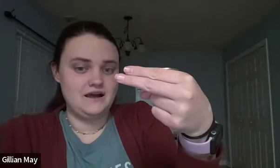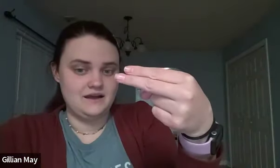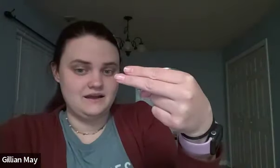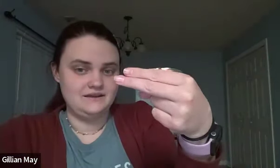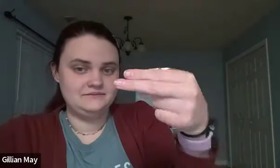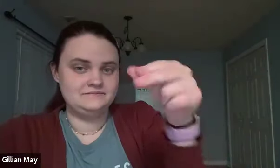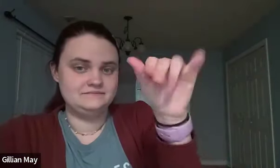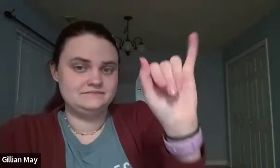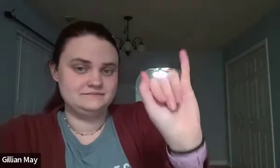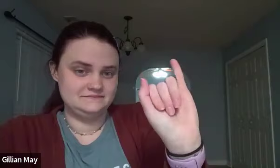I,